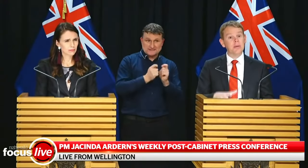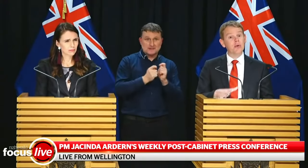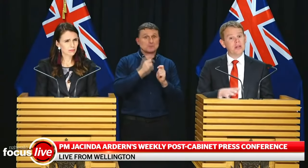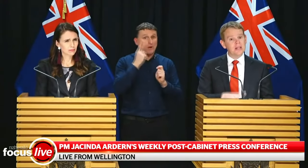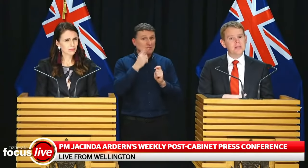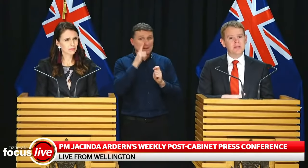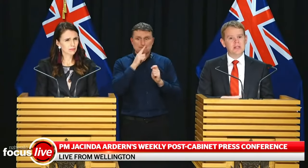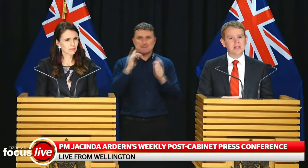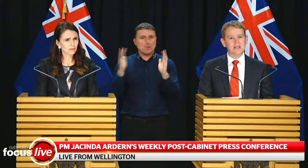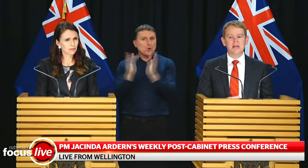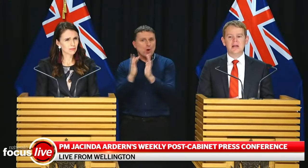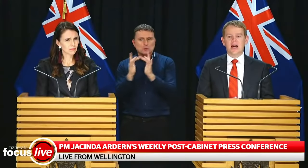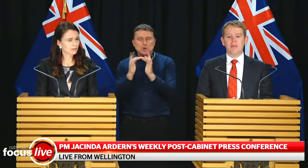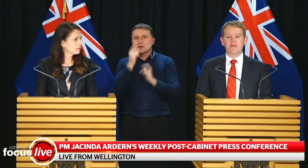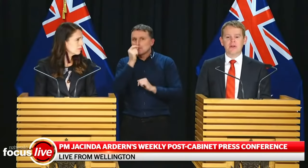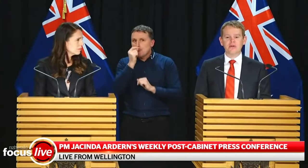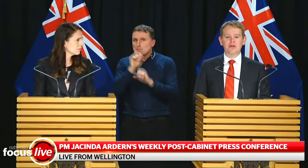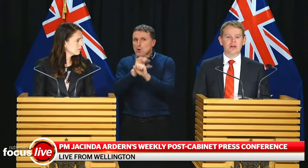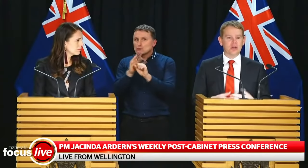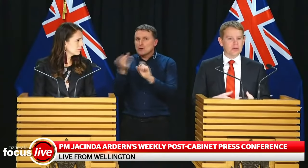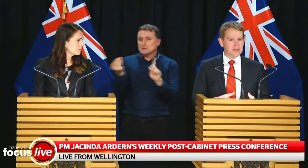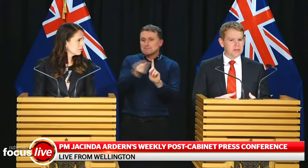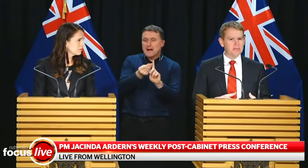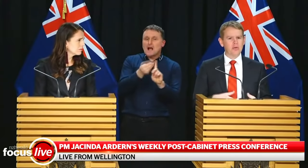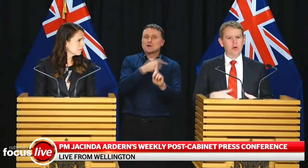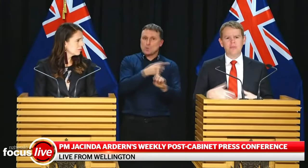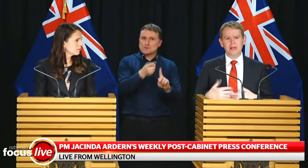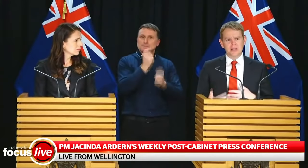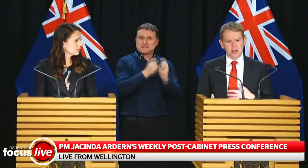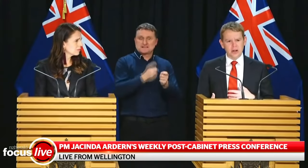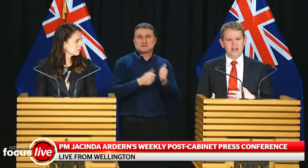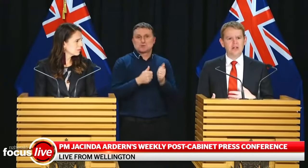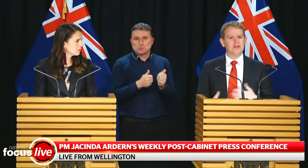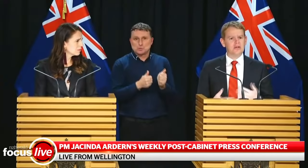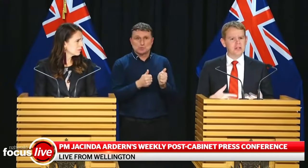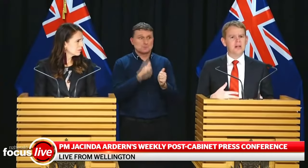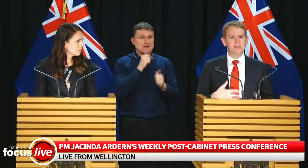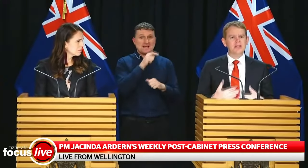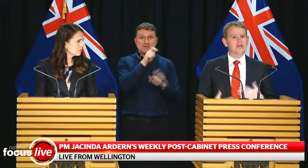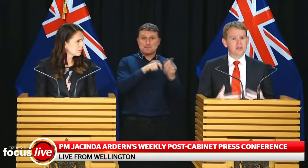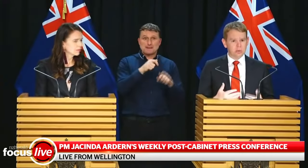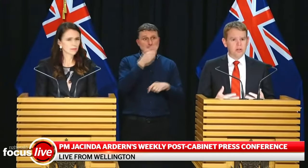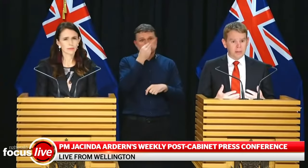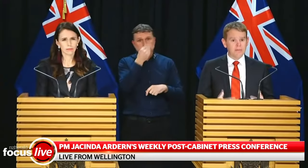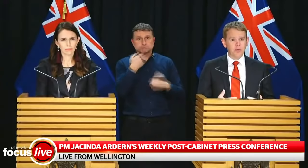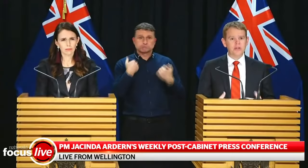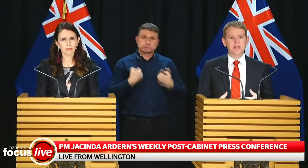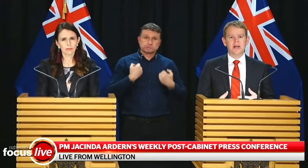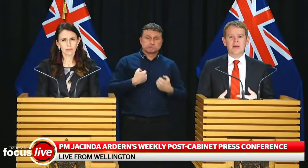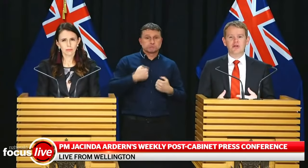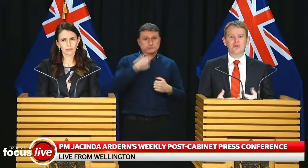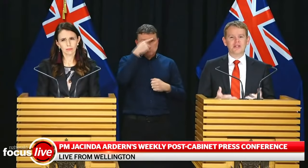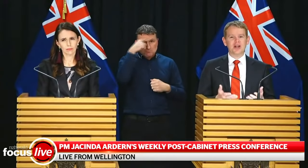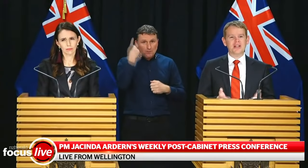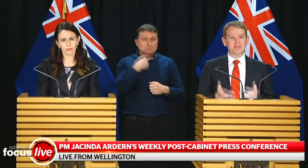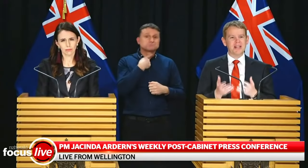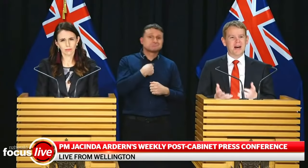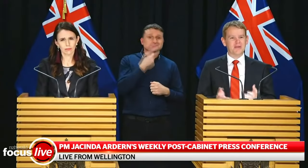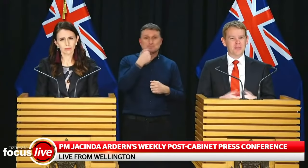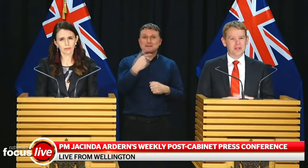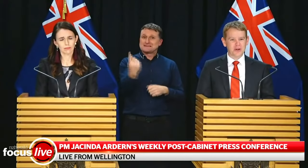of the people who need to be tested. But for those who are showing symptoms or who have been in a location of interest, please do still come forward. We saw a